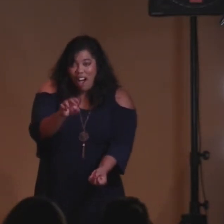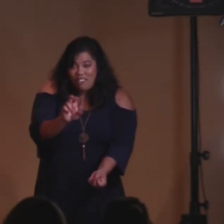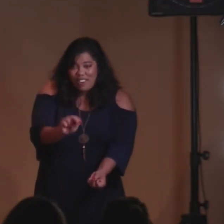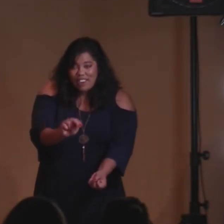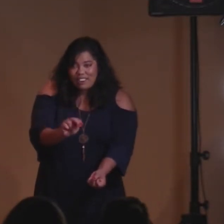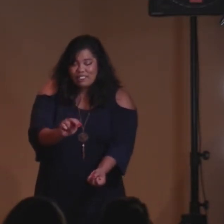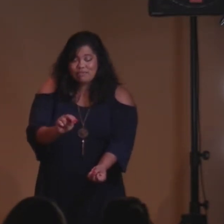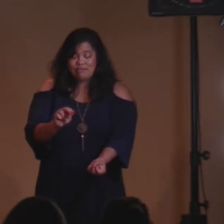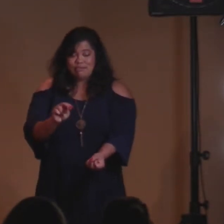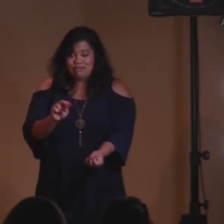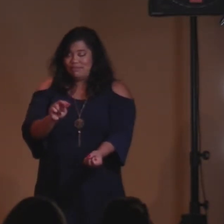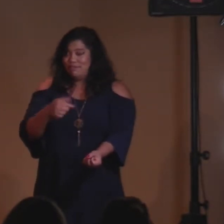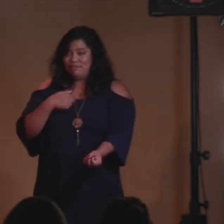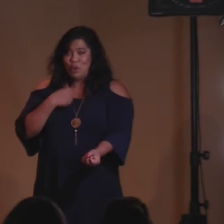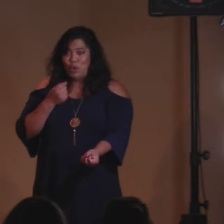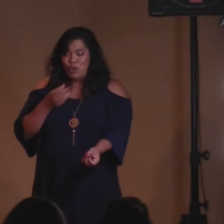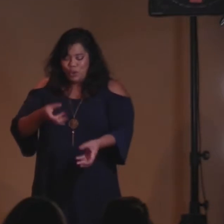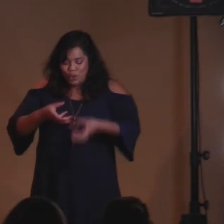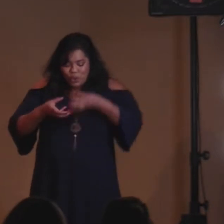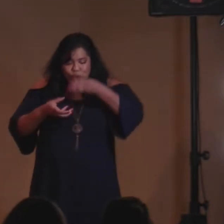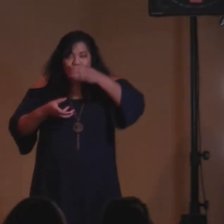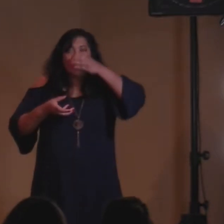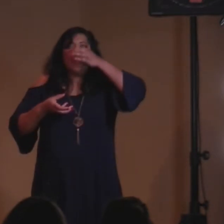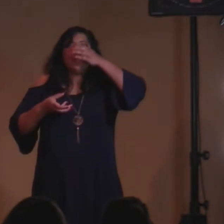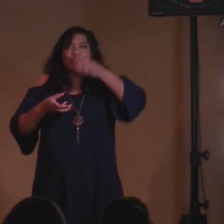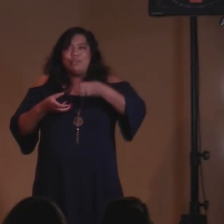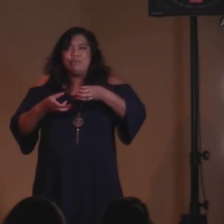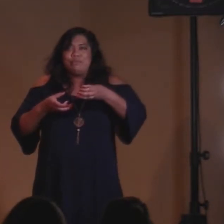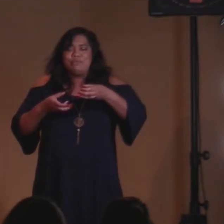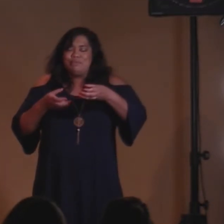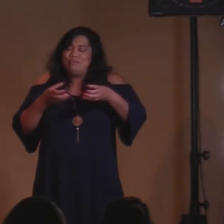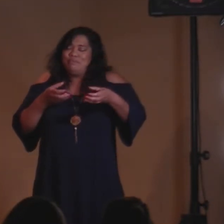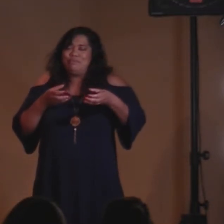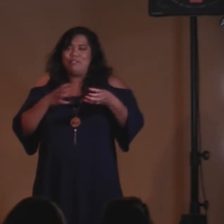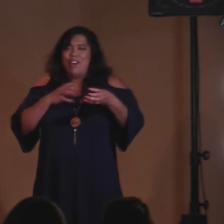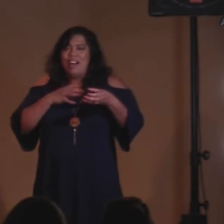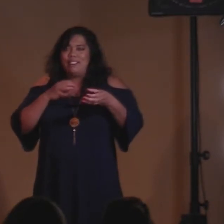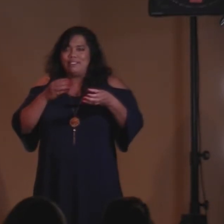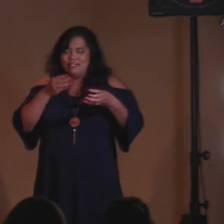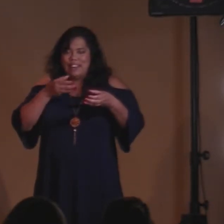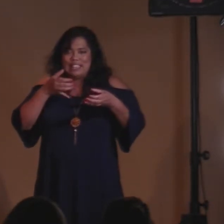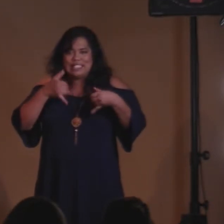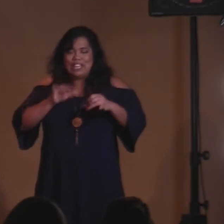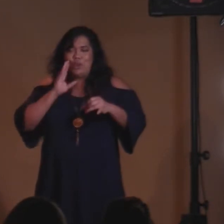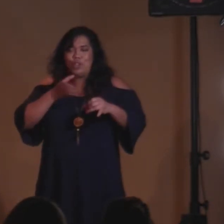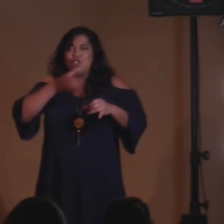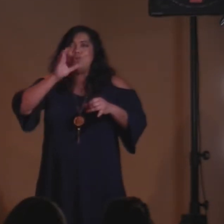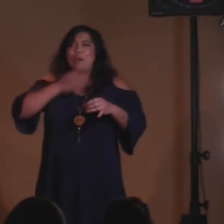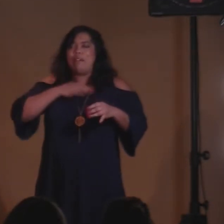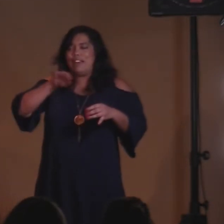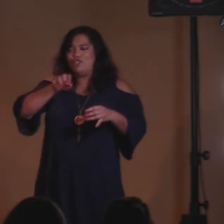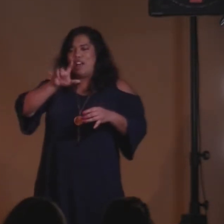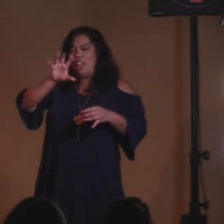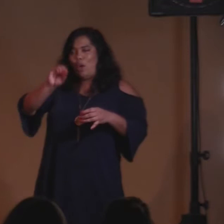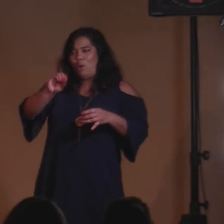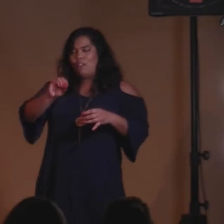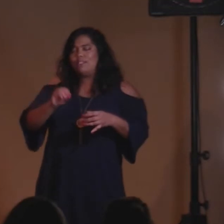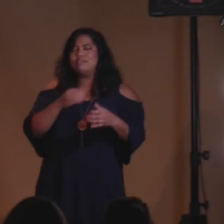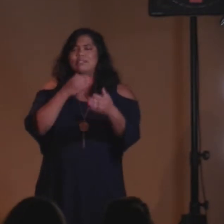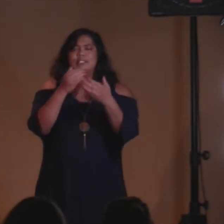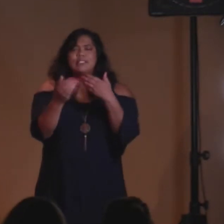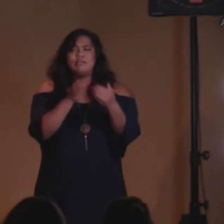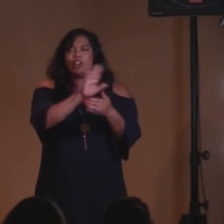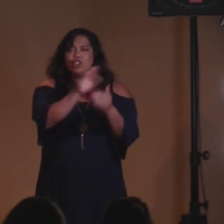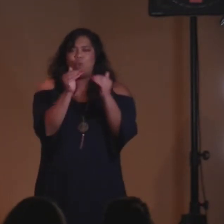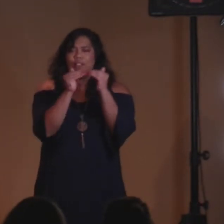It's fine. It's, I don't care. So whatever the cooking skill, everyone can cook. But